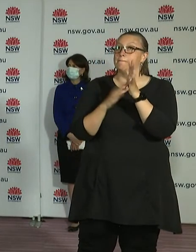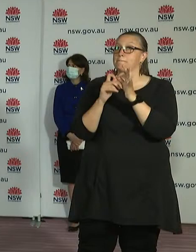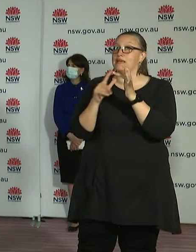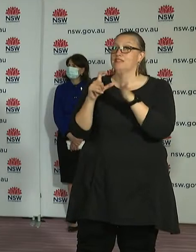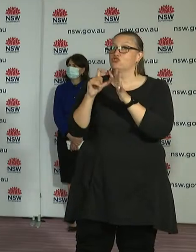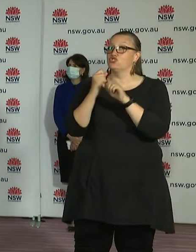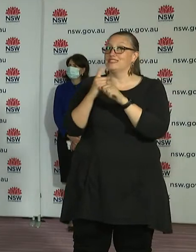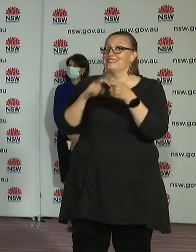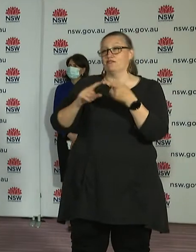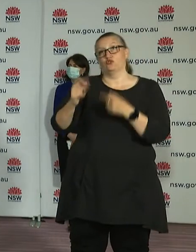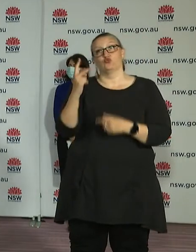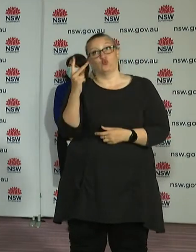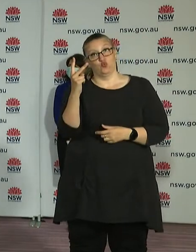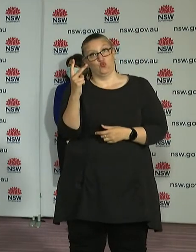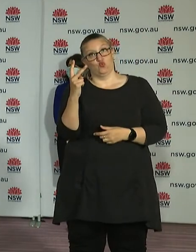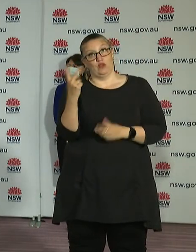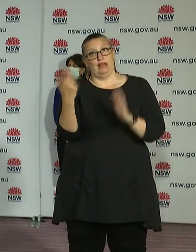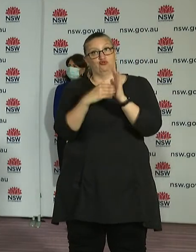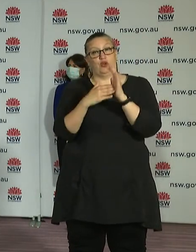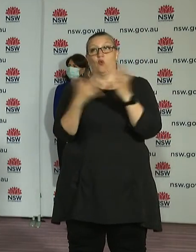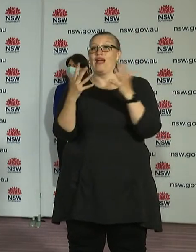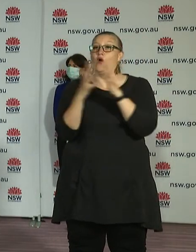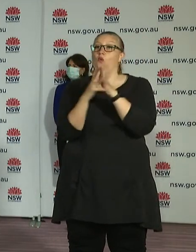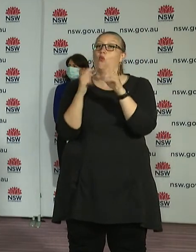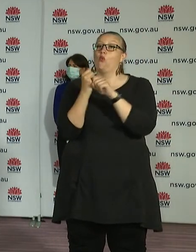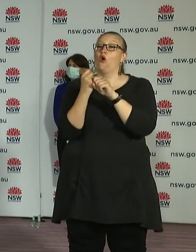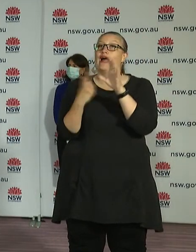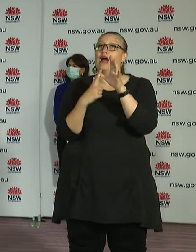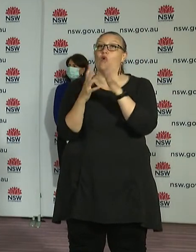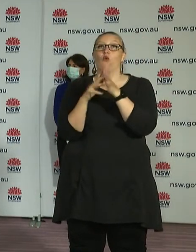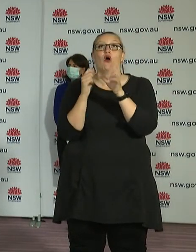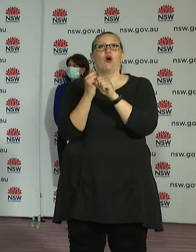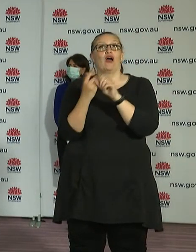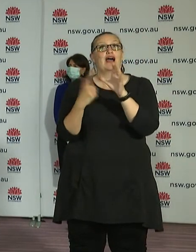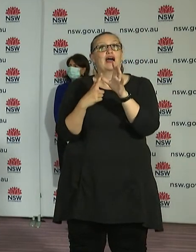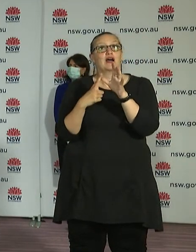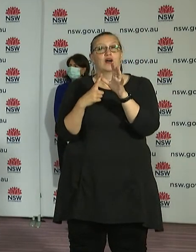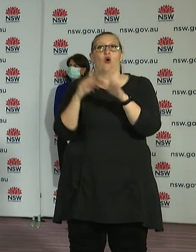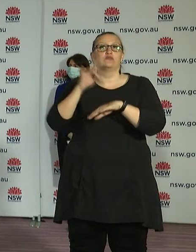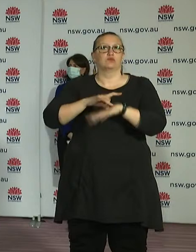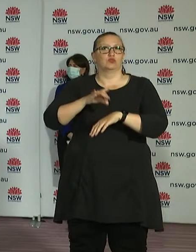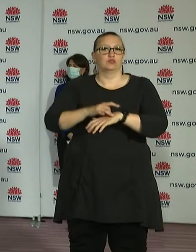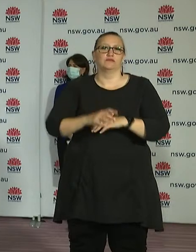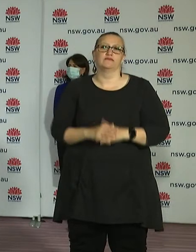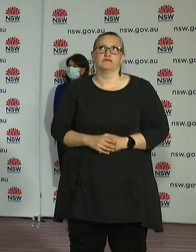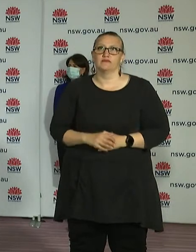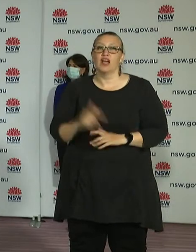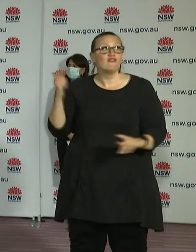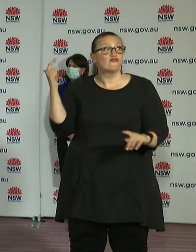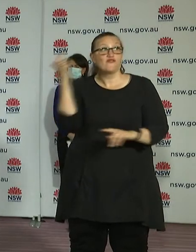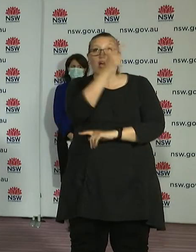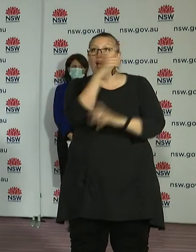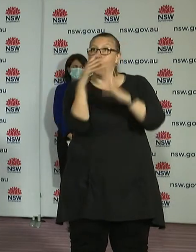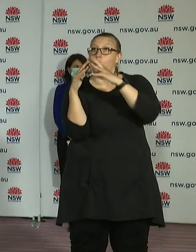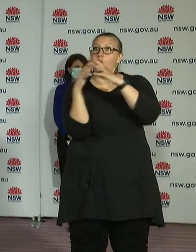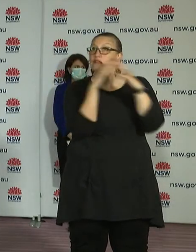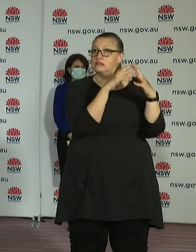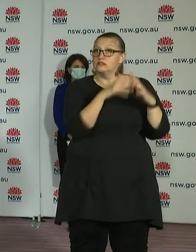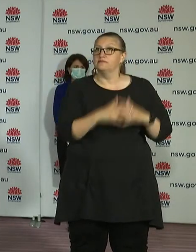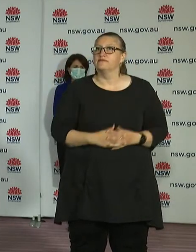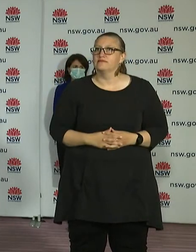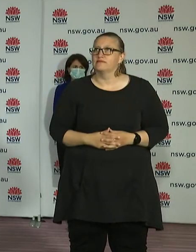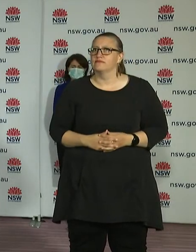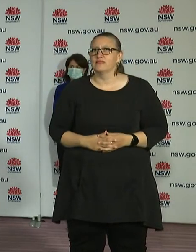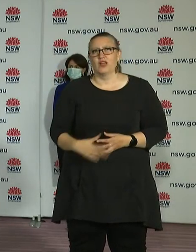they're currently in the Wagga Wagga base hospital. Far West, in the far western region of New South Wales, we